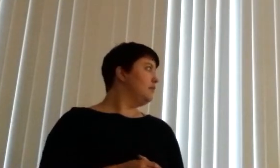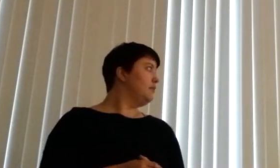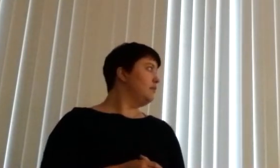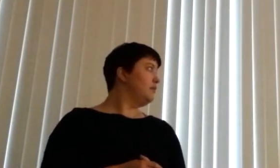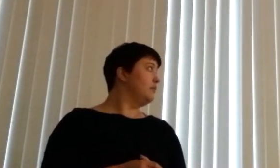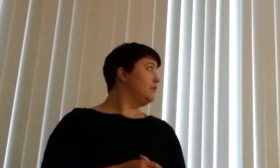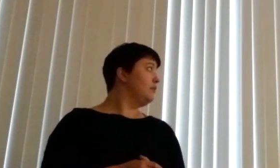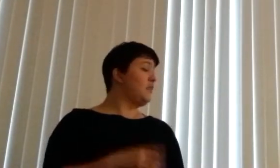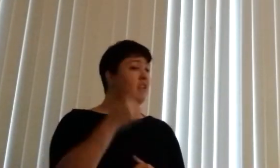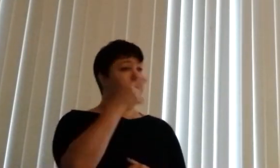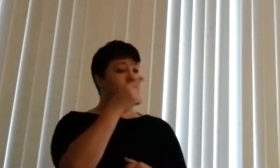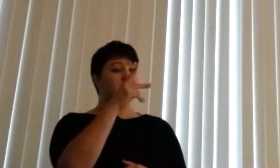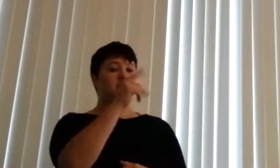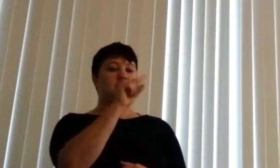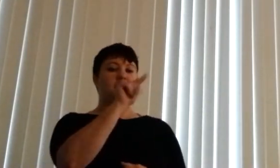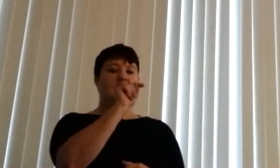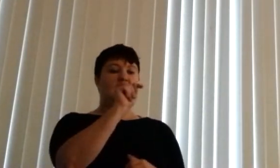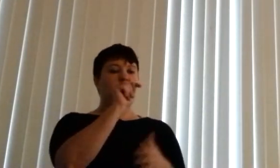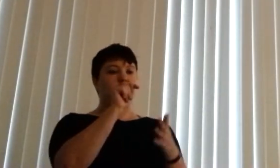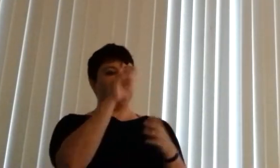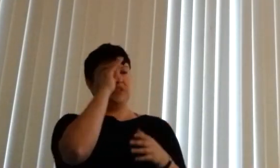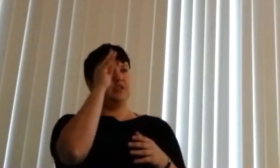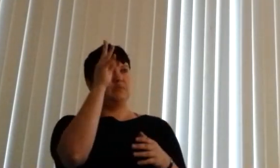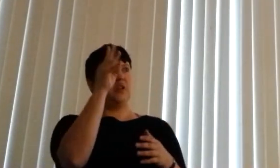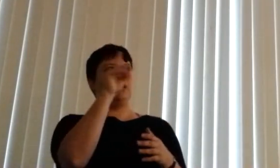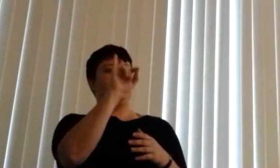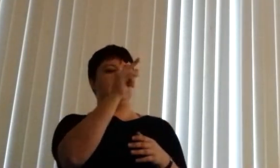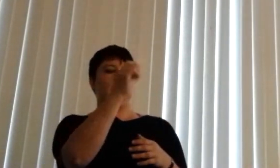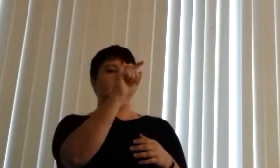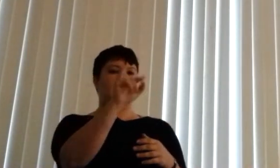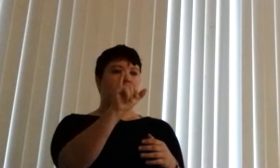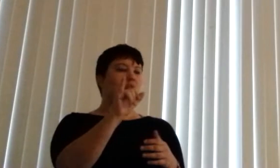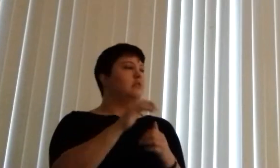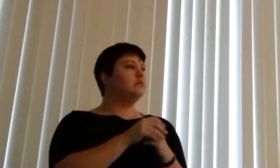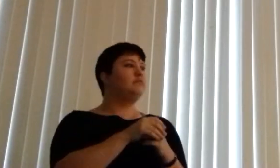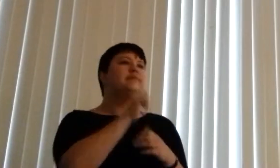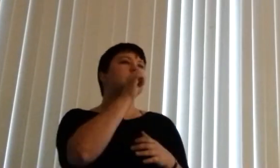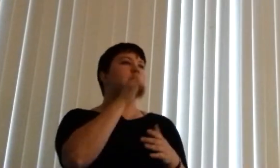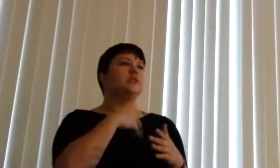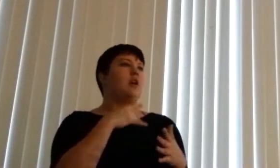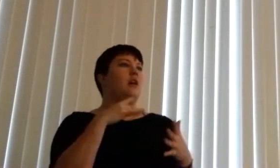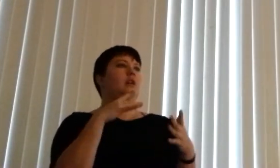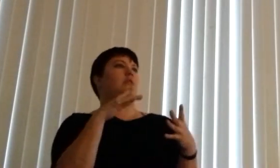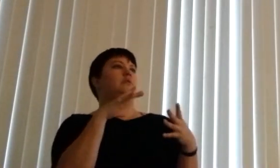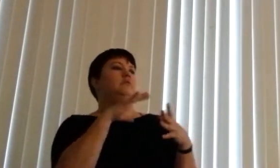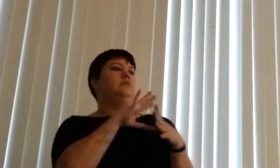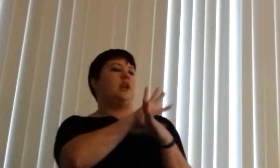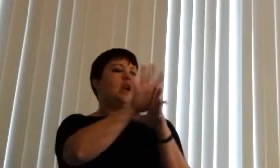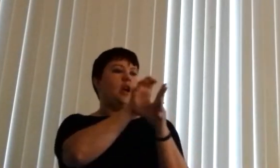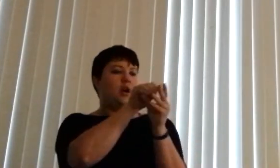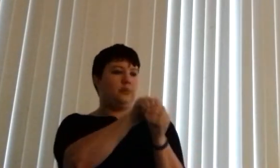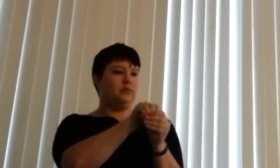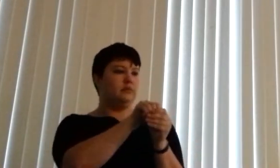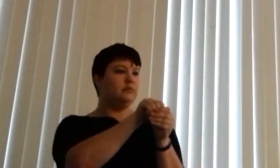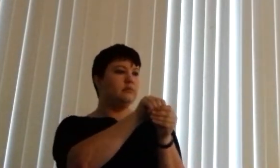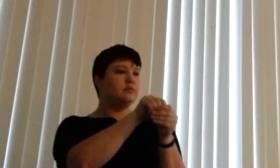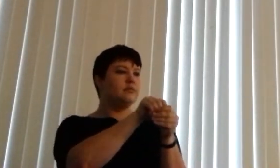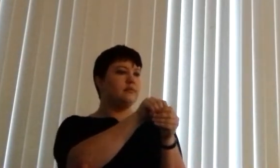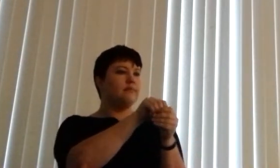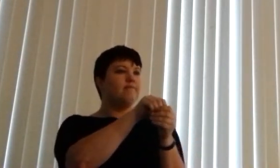This Kant-inspired account of dignity, Kidd, does not embrace the idea that if a